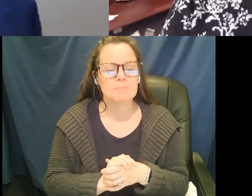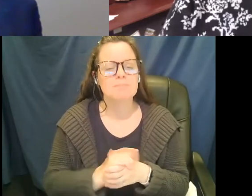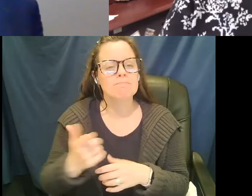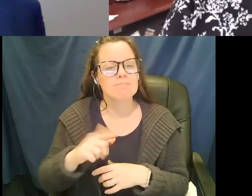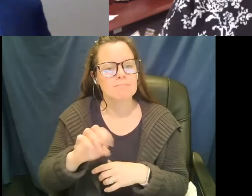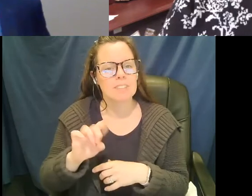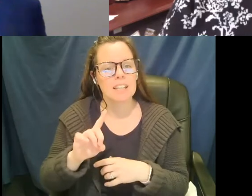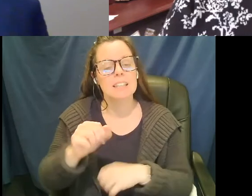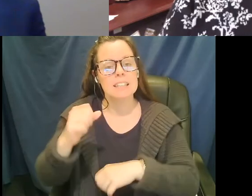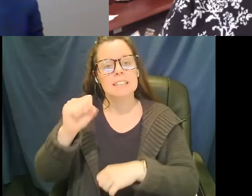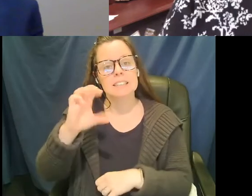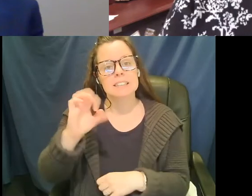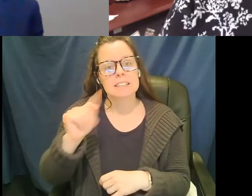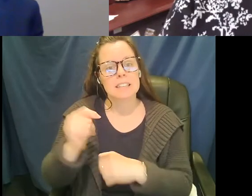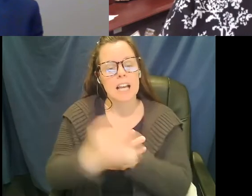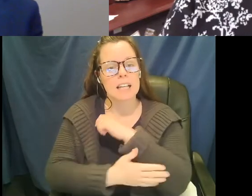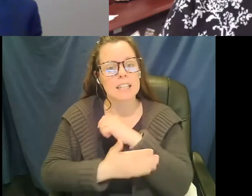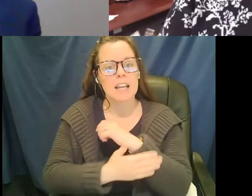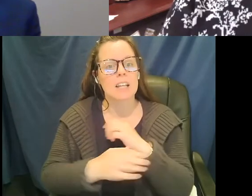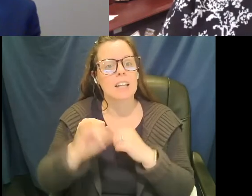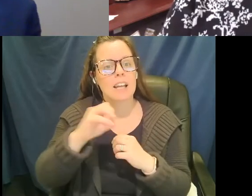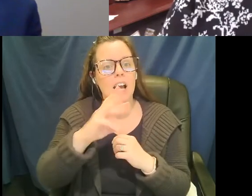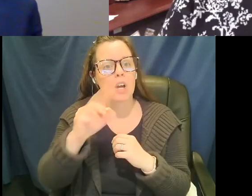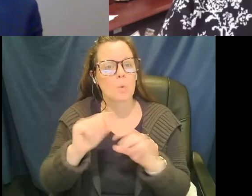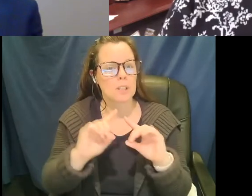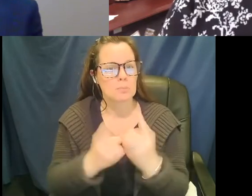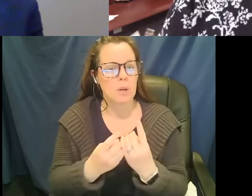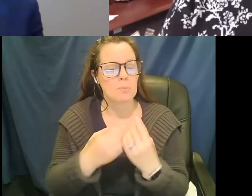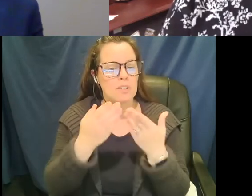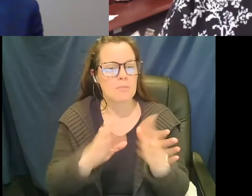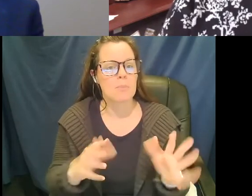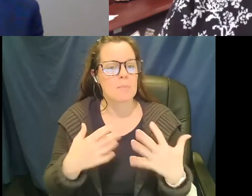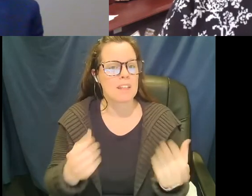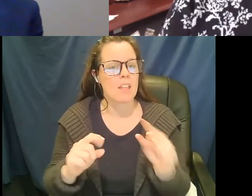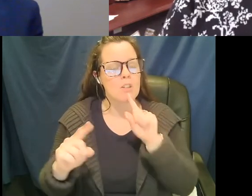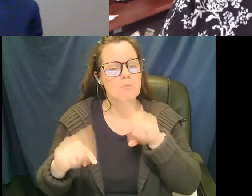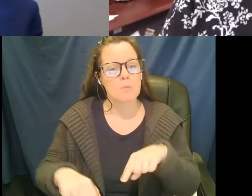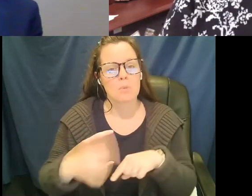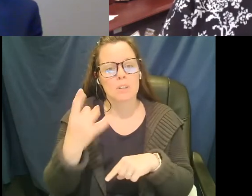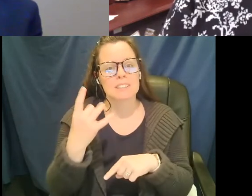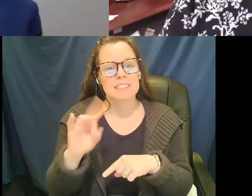In Scott County today, the Iowa Department of Public Health reports